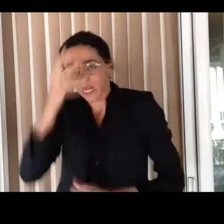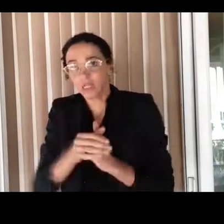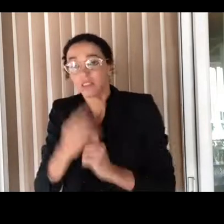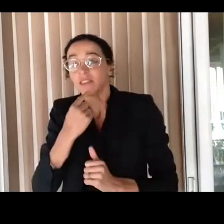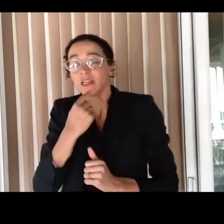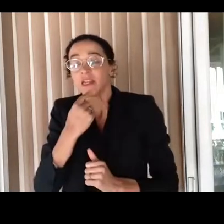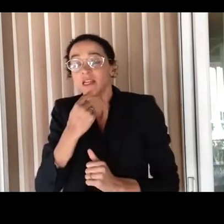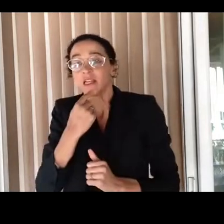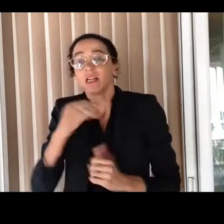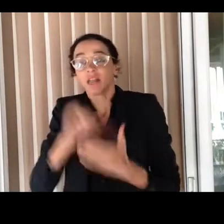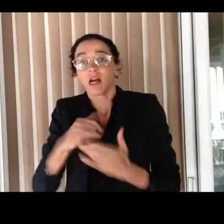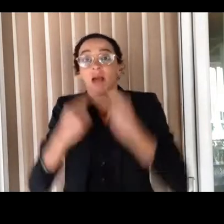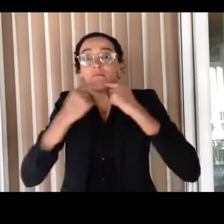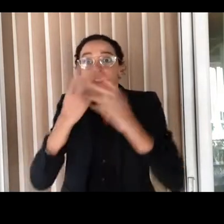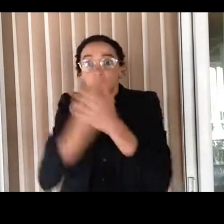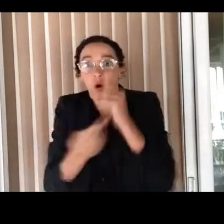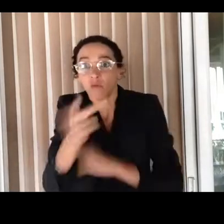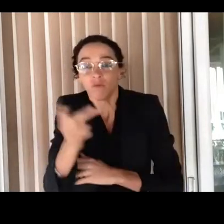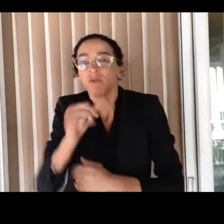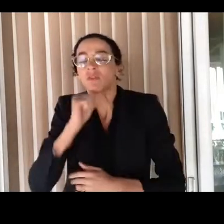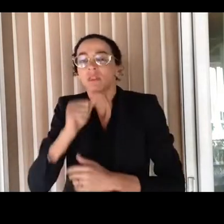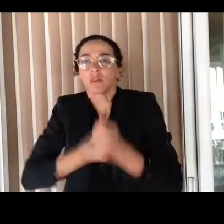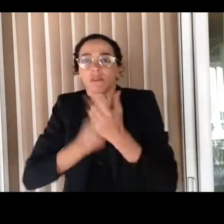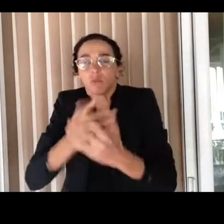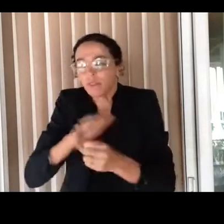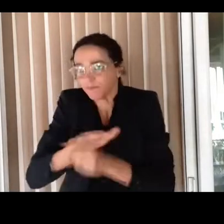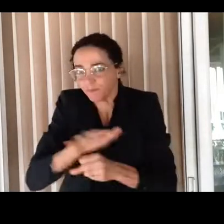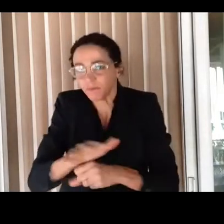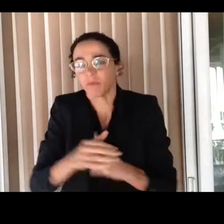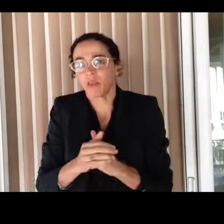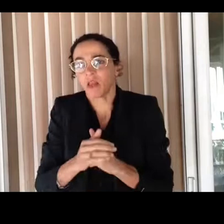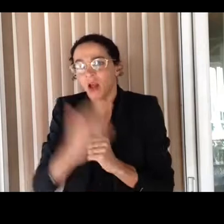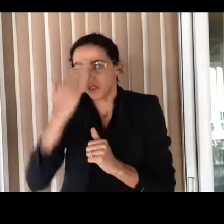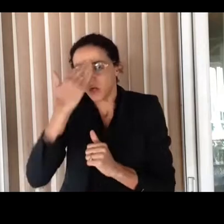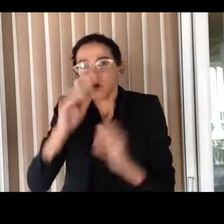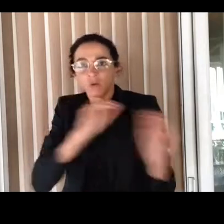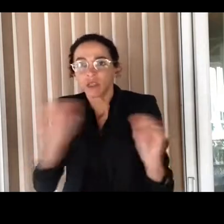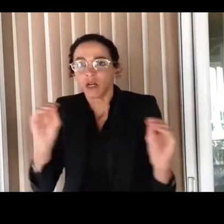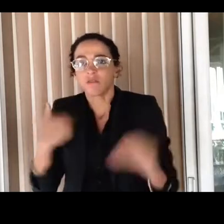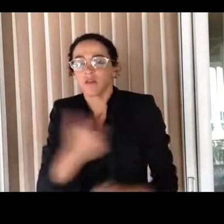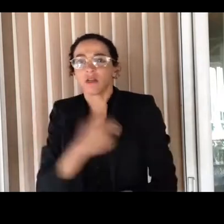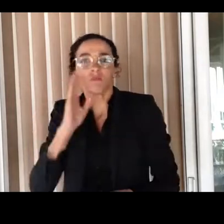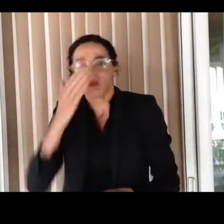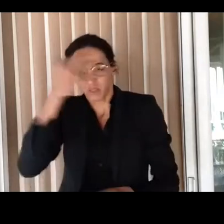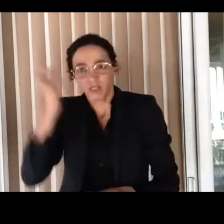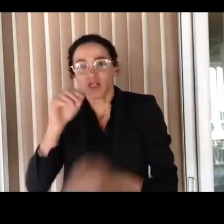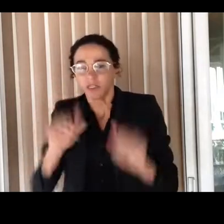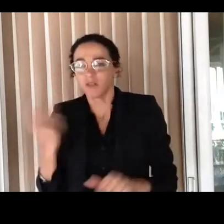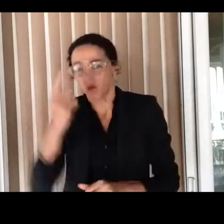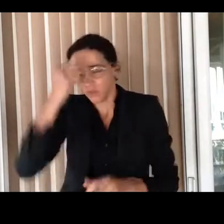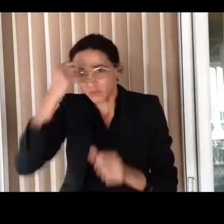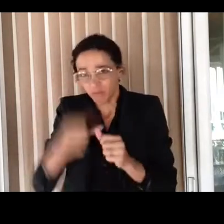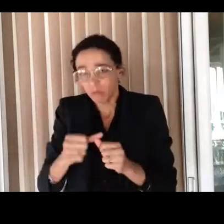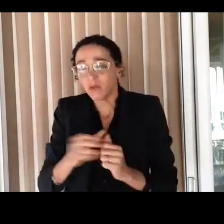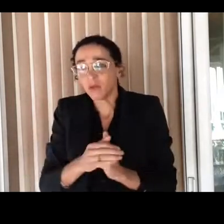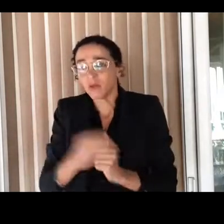you've shown is something that I know none of us will forget, and we will always be able to remember. And I'm fortunate to say I